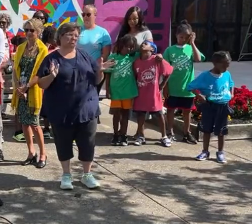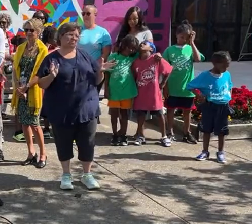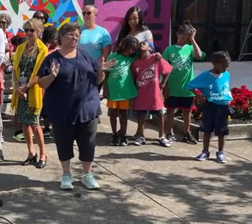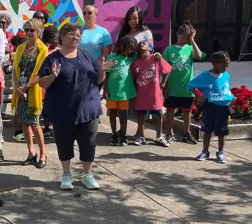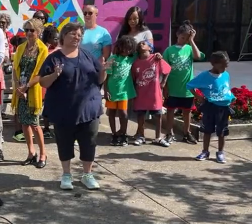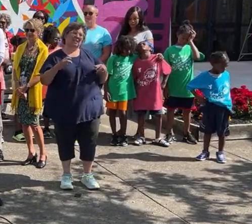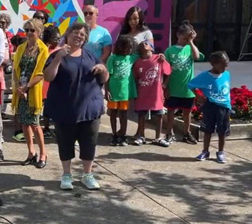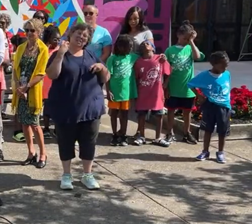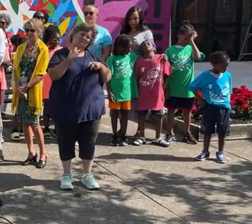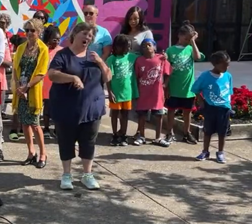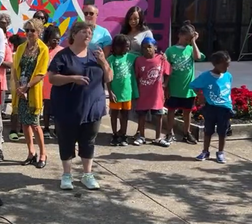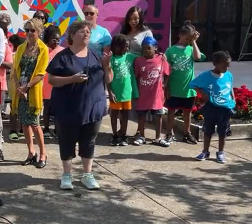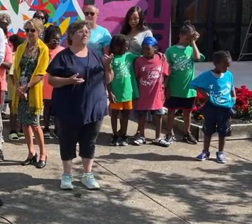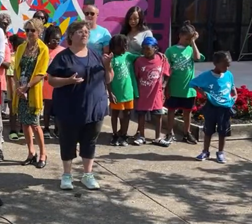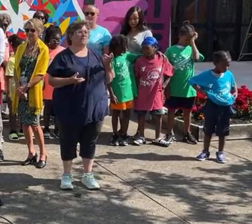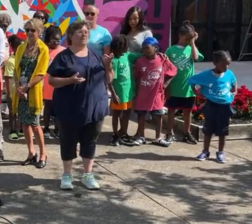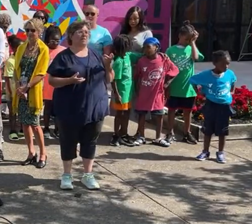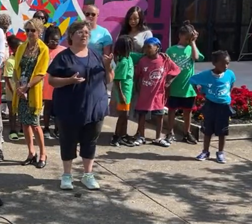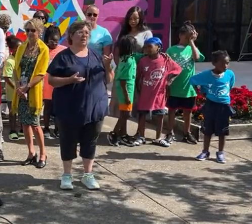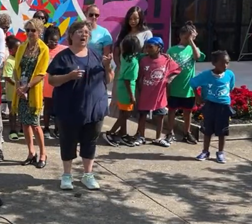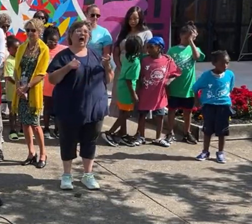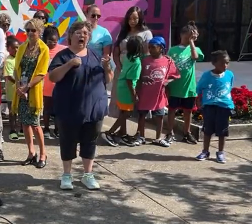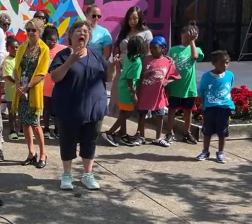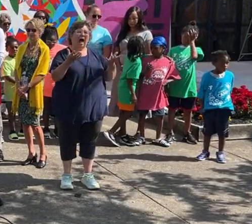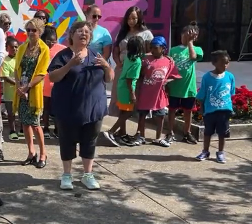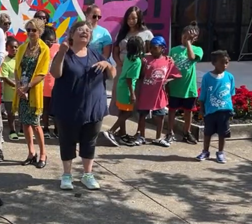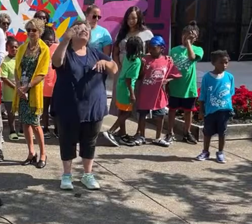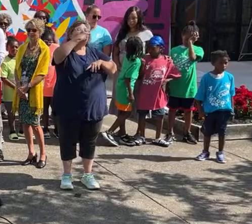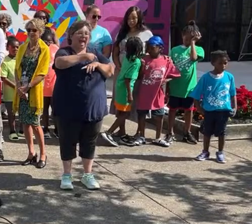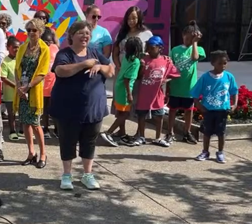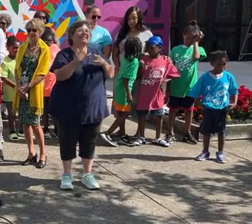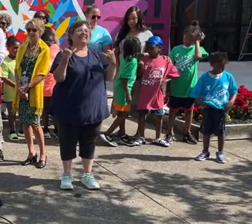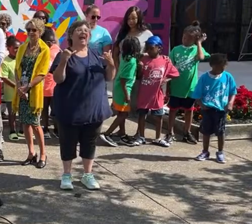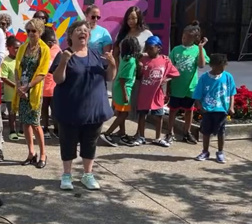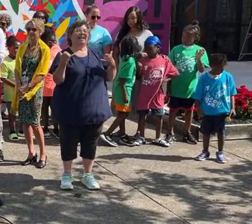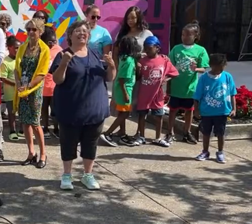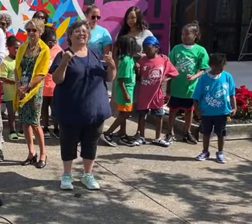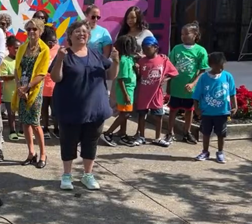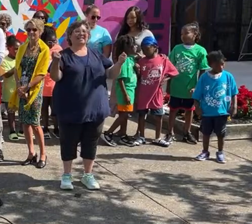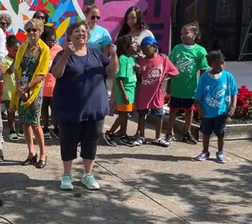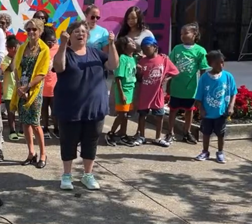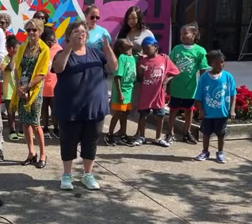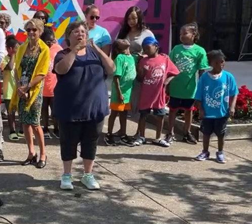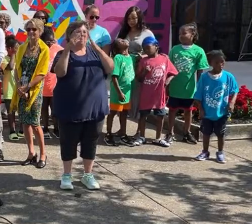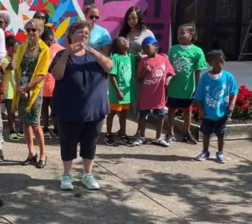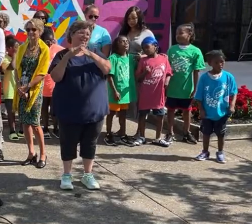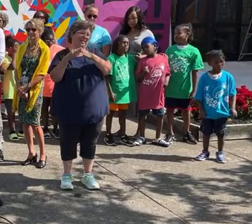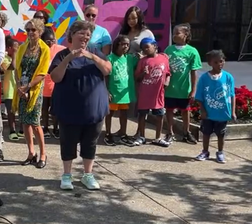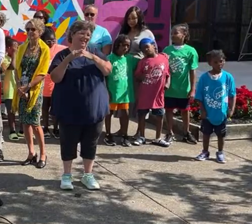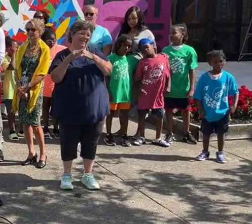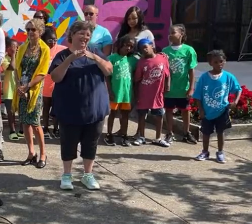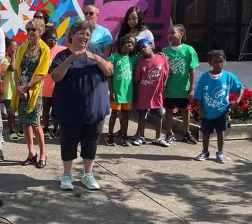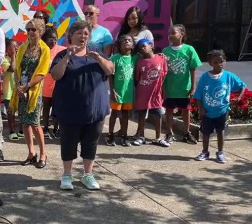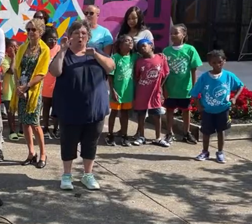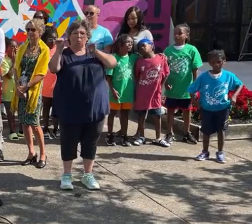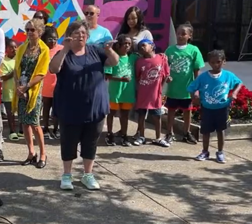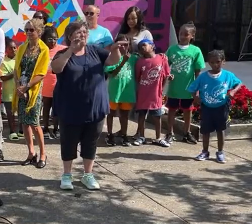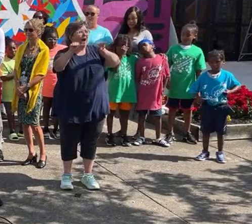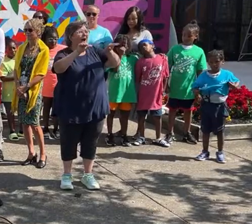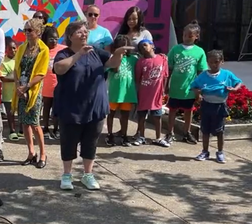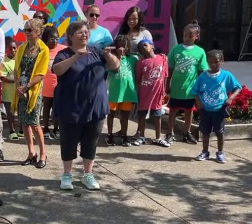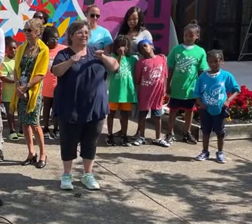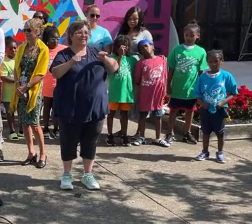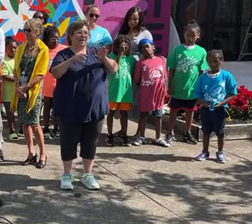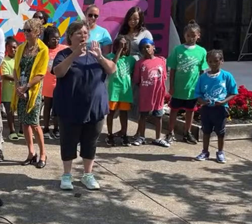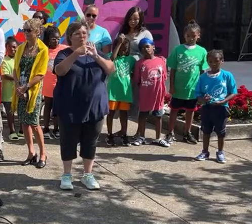are difficult. But I'd like to be at days like this when we get to celebrate the community and remind everybody